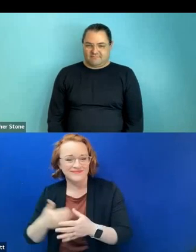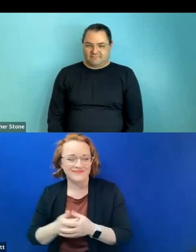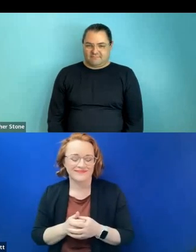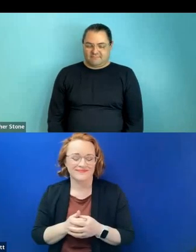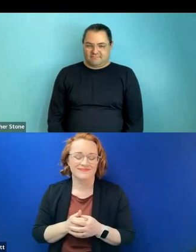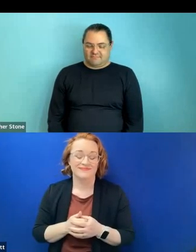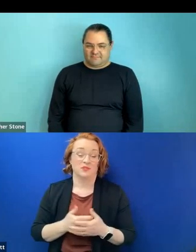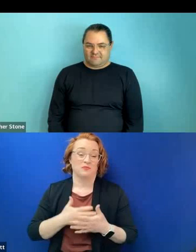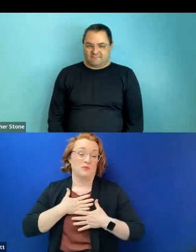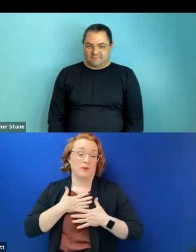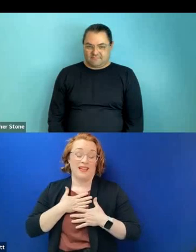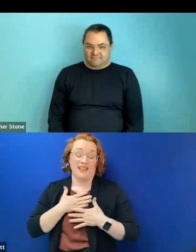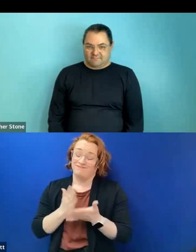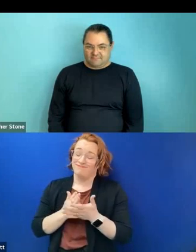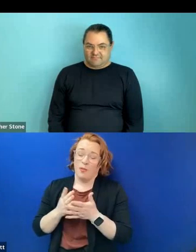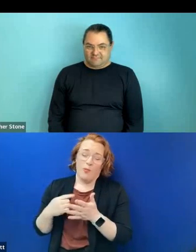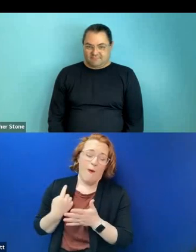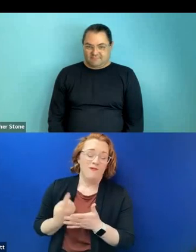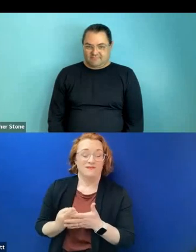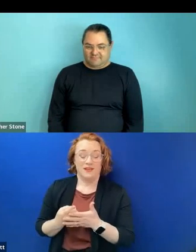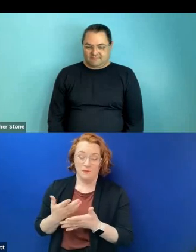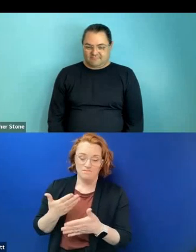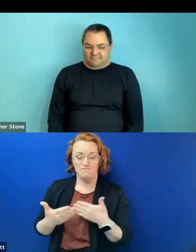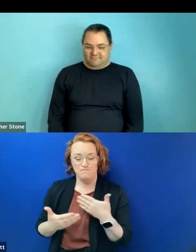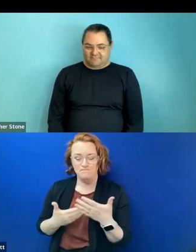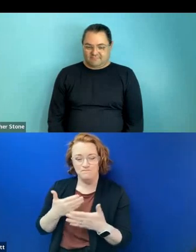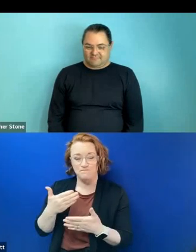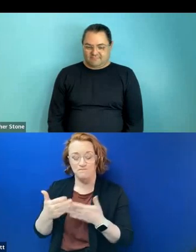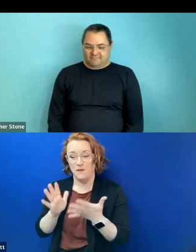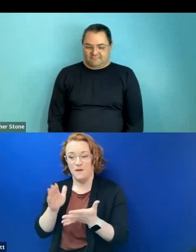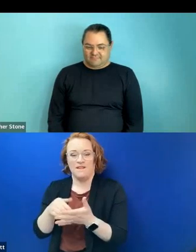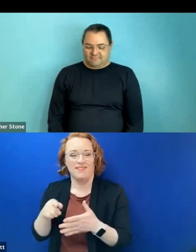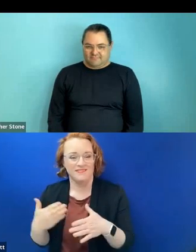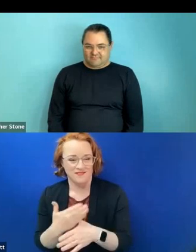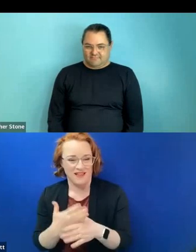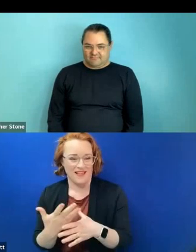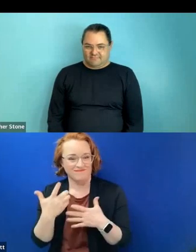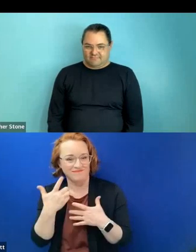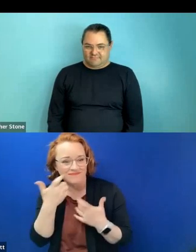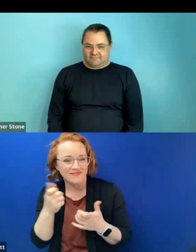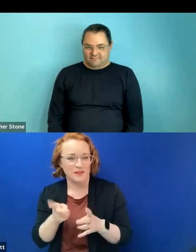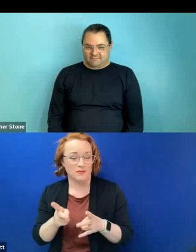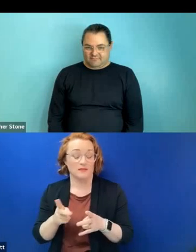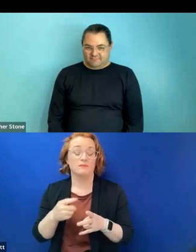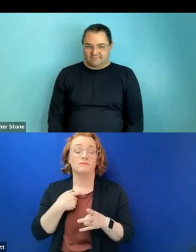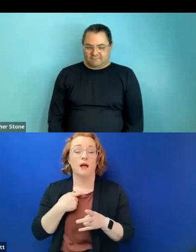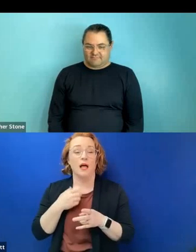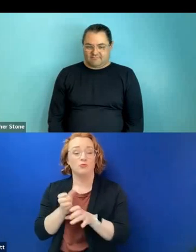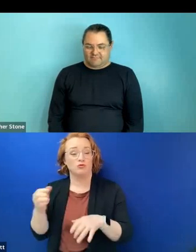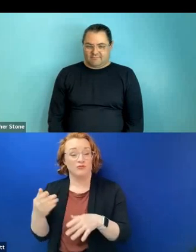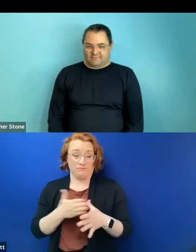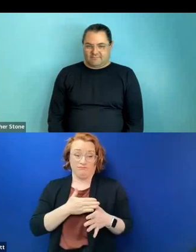So it took me a very long time to get to this career. I did a degree in social work